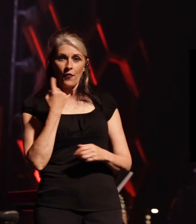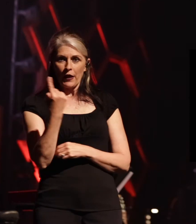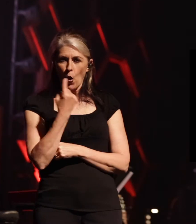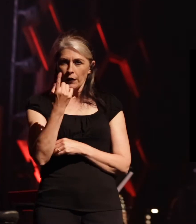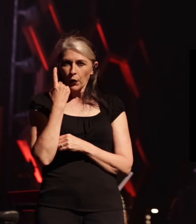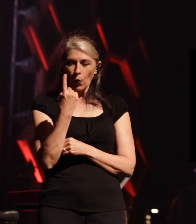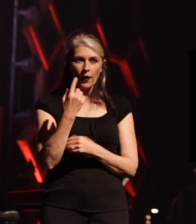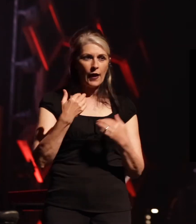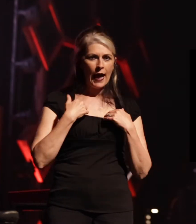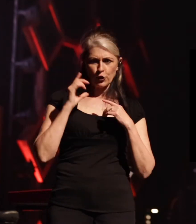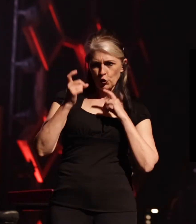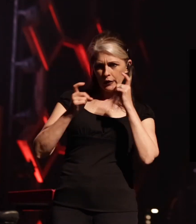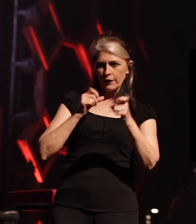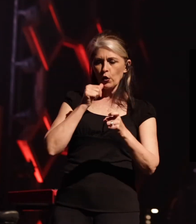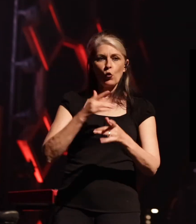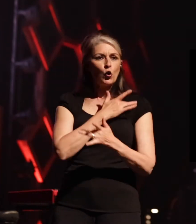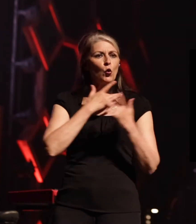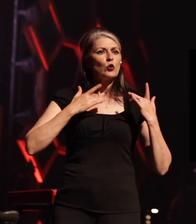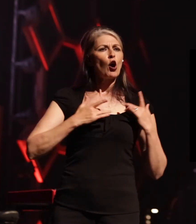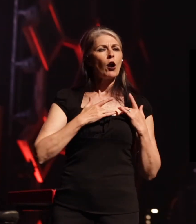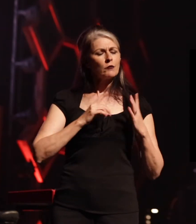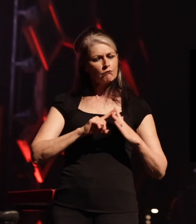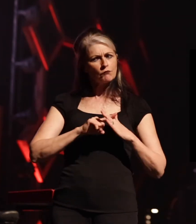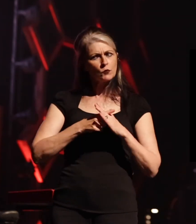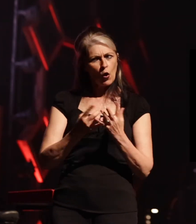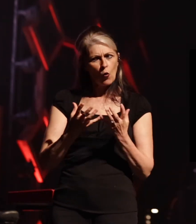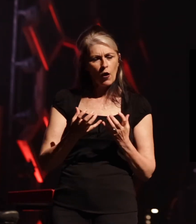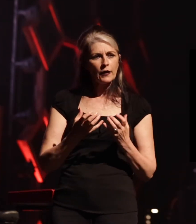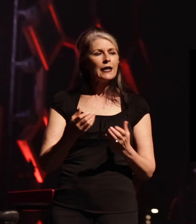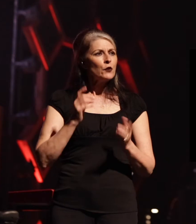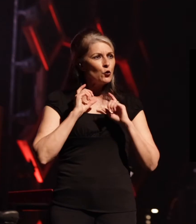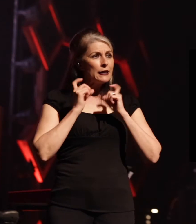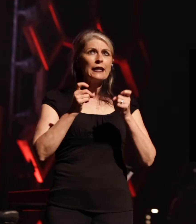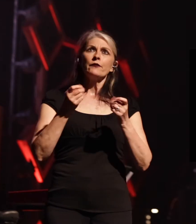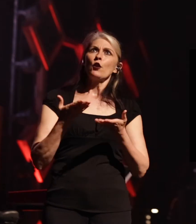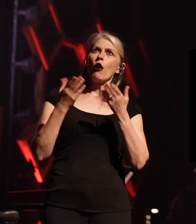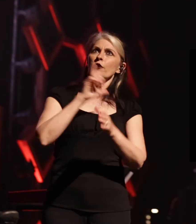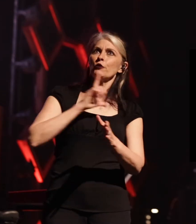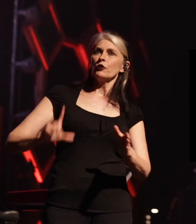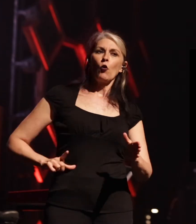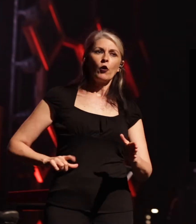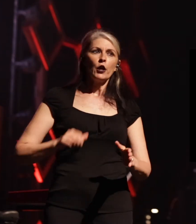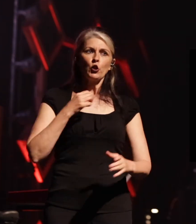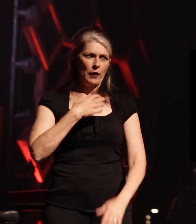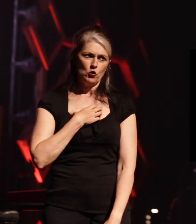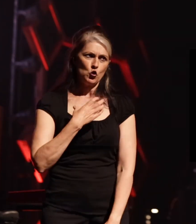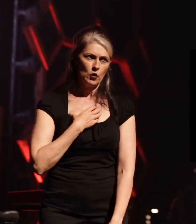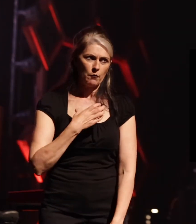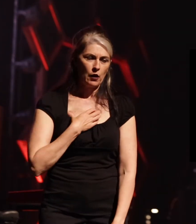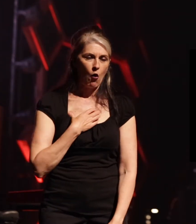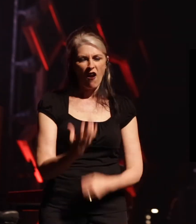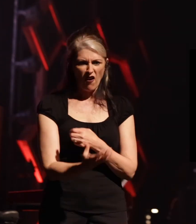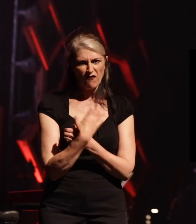give were the ones whose hearts were prompted to give. Anytime you give an offering to the Lord, it's not something that you have to do begrudgingly or like you feel forced to do it. God